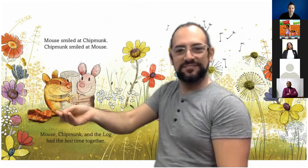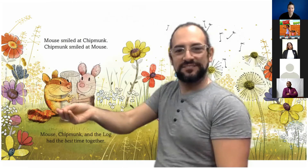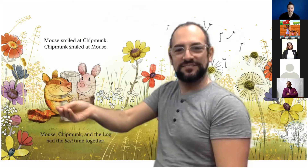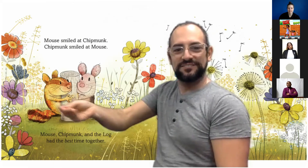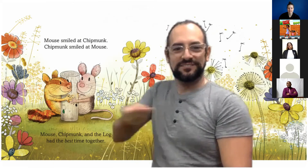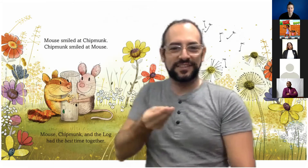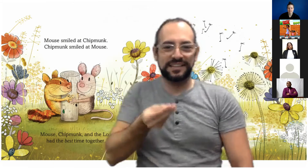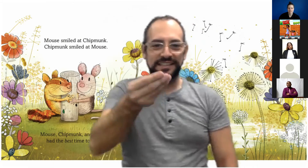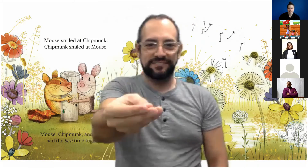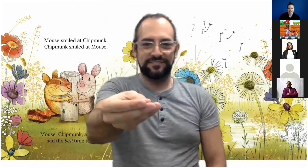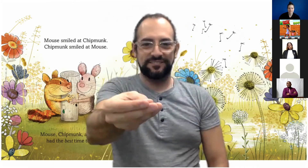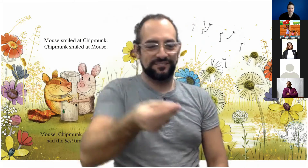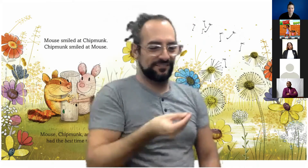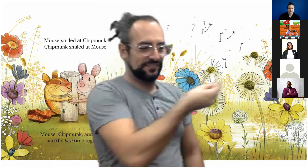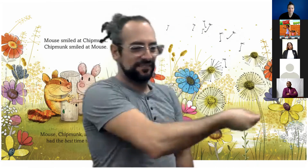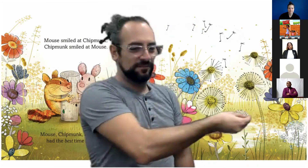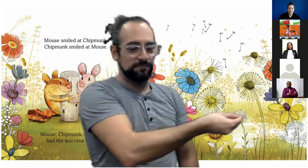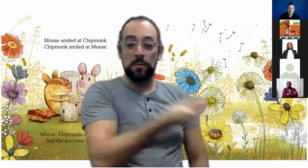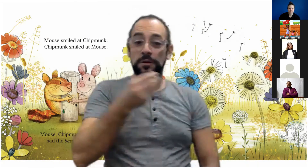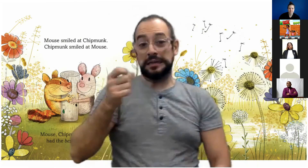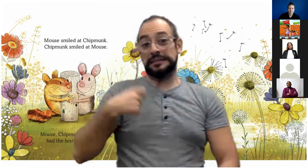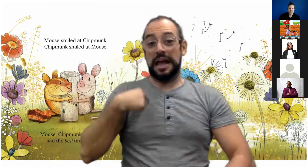We sign like this.